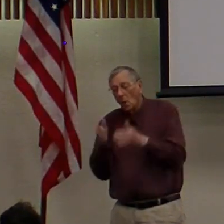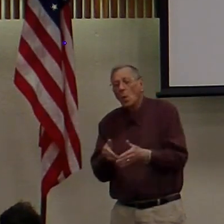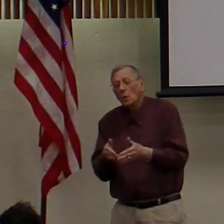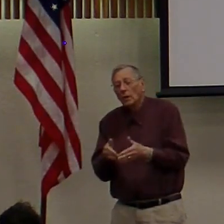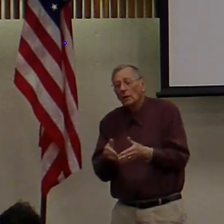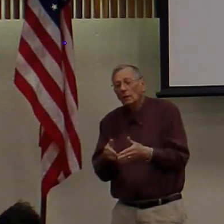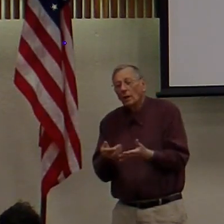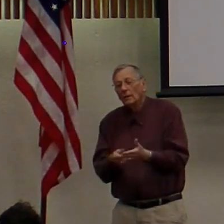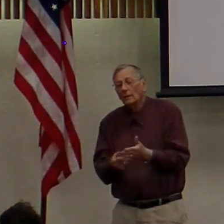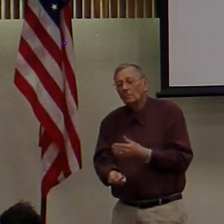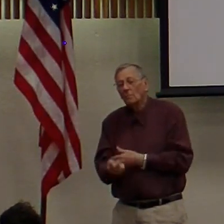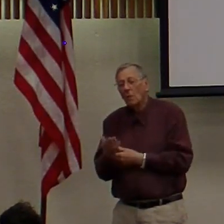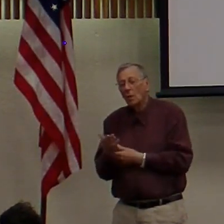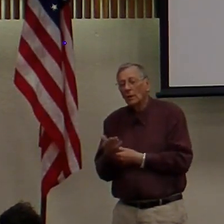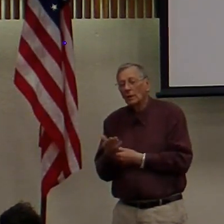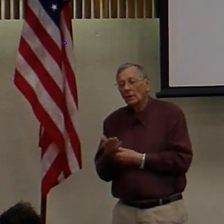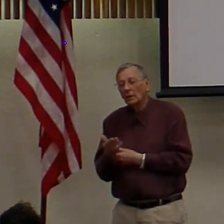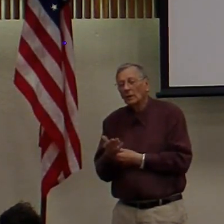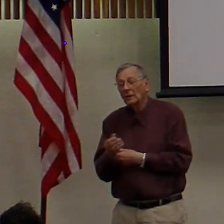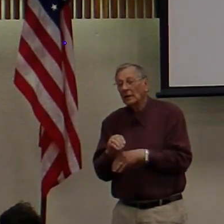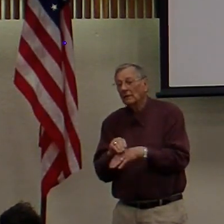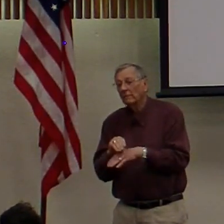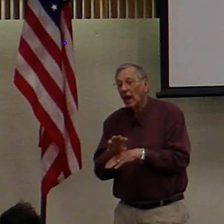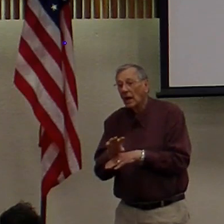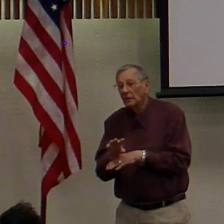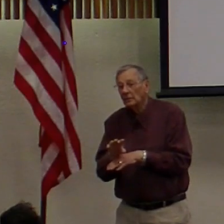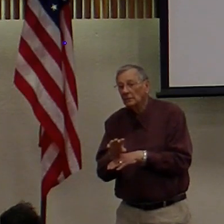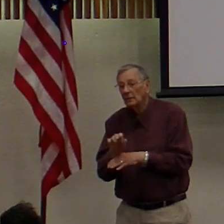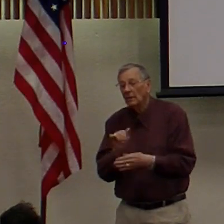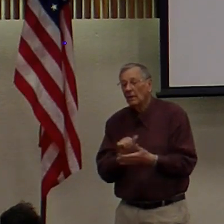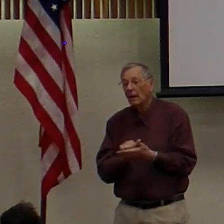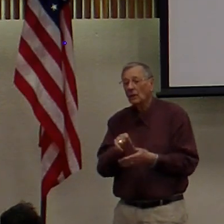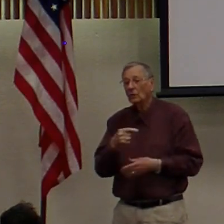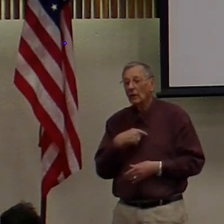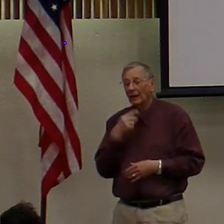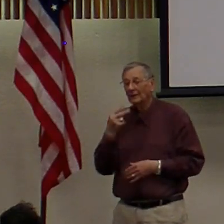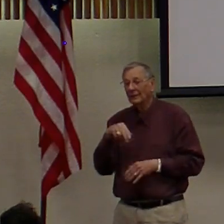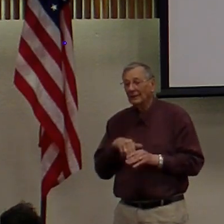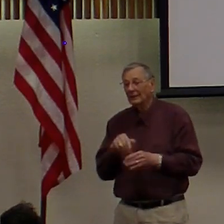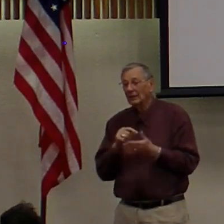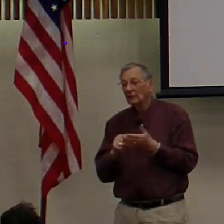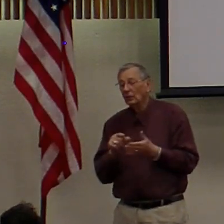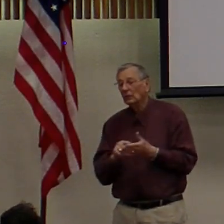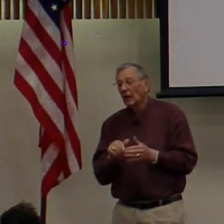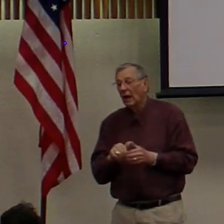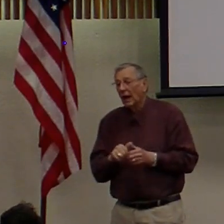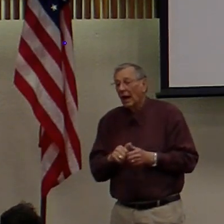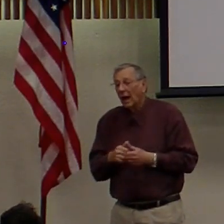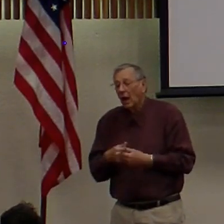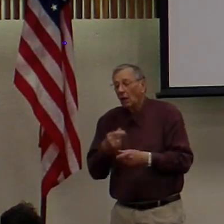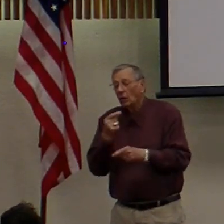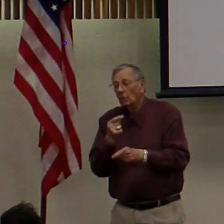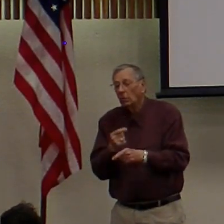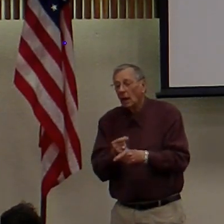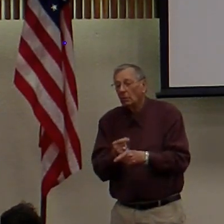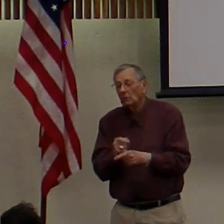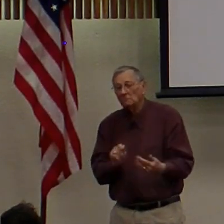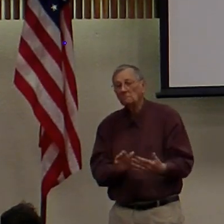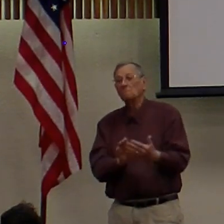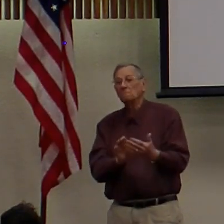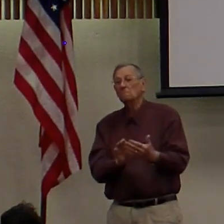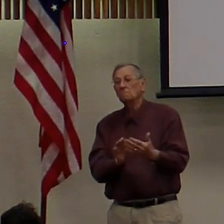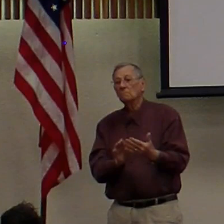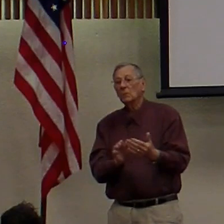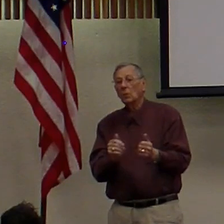this morning is the advice that we can see in this text as to how to properly deal